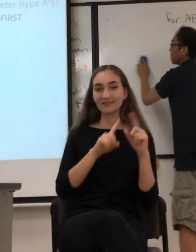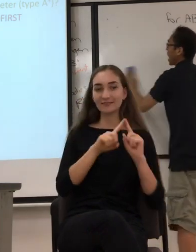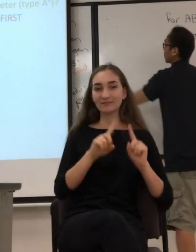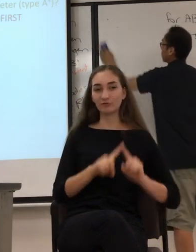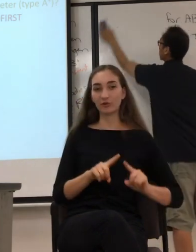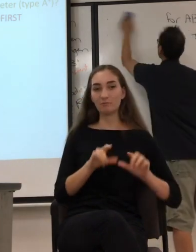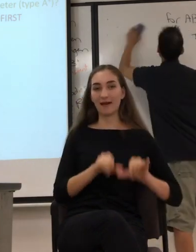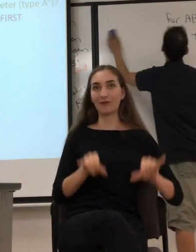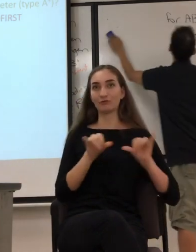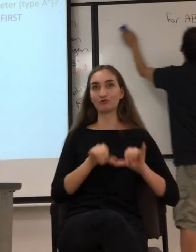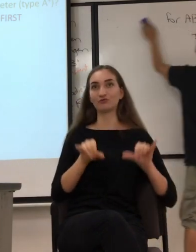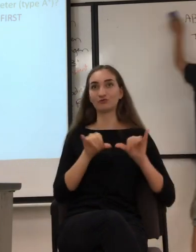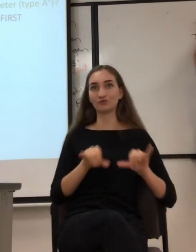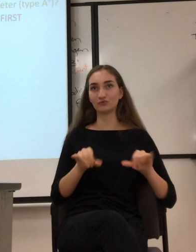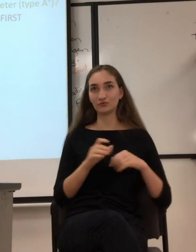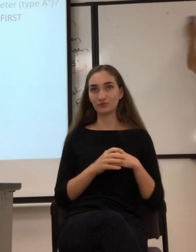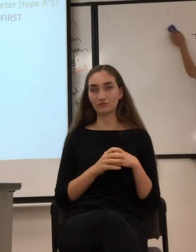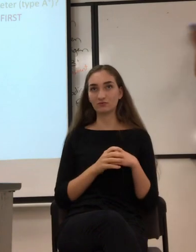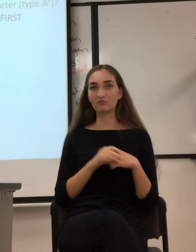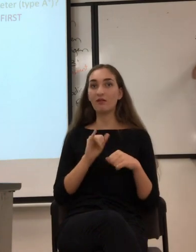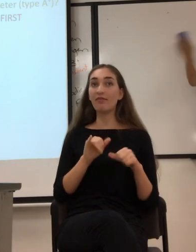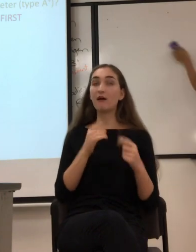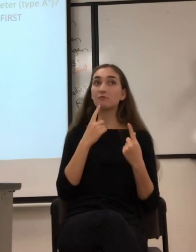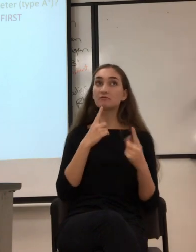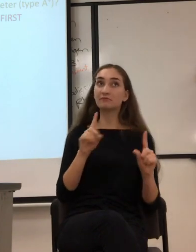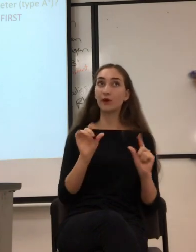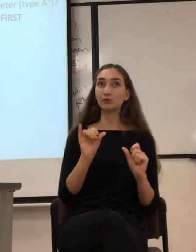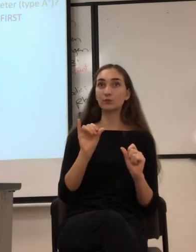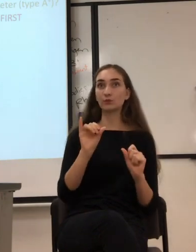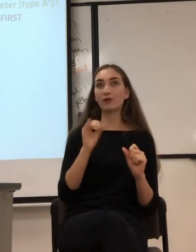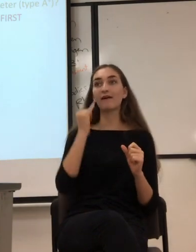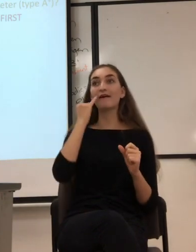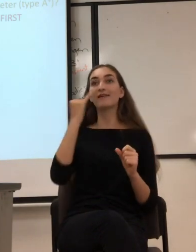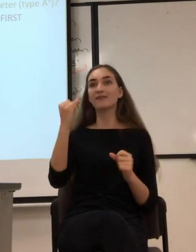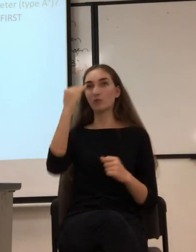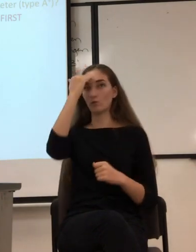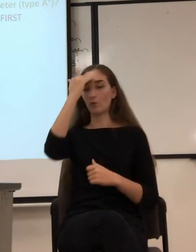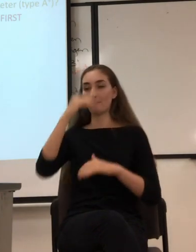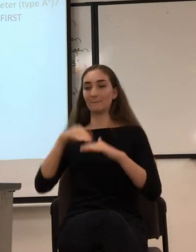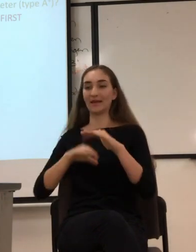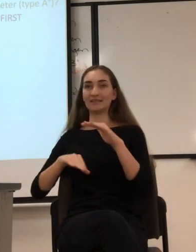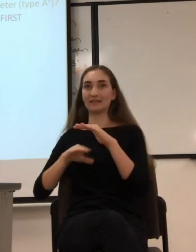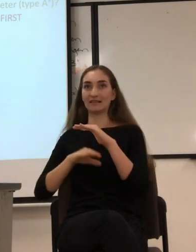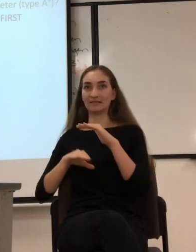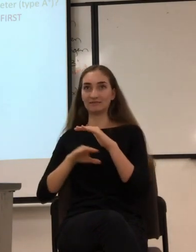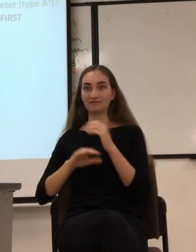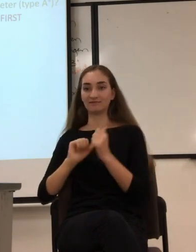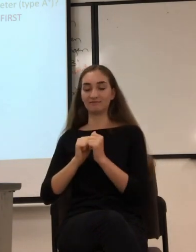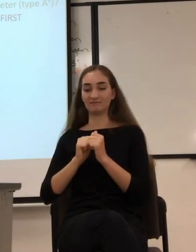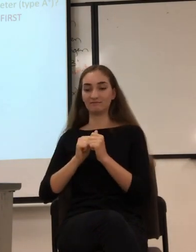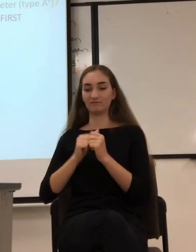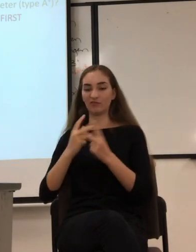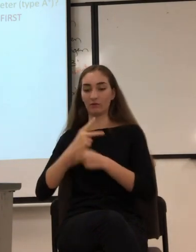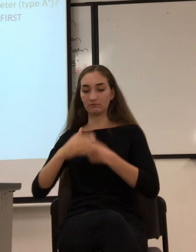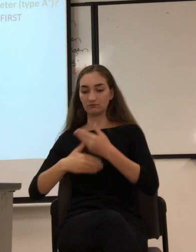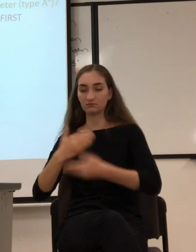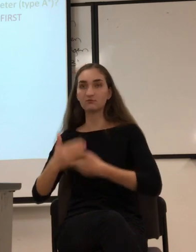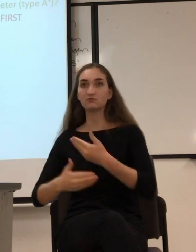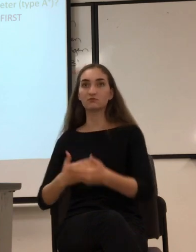different patterns, and that can work too, but as long as you know the basics of what I'm about to show you, you're on solid